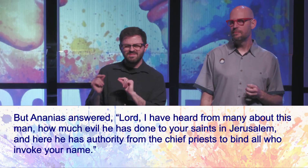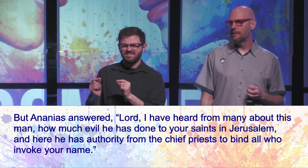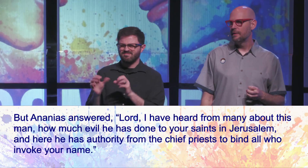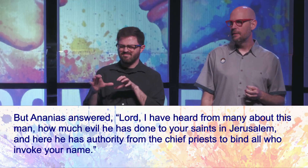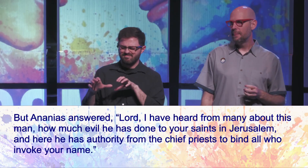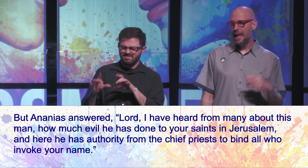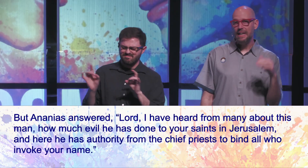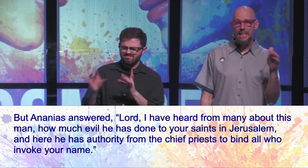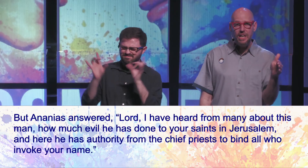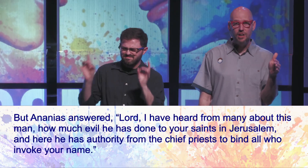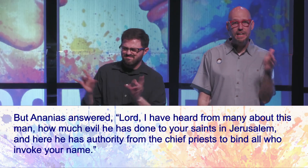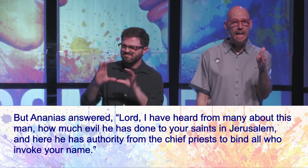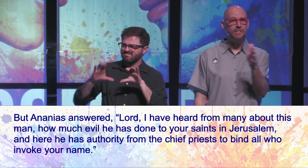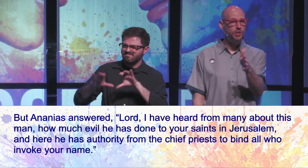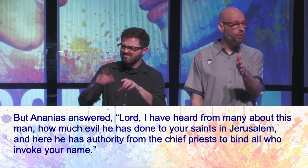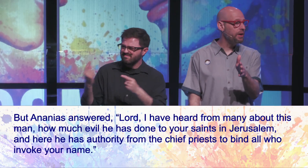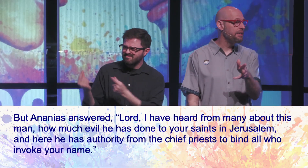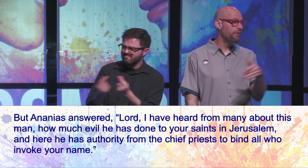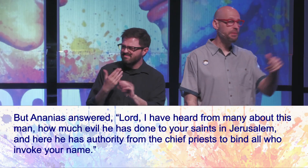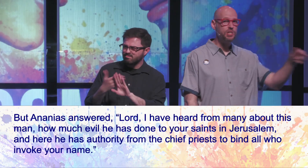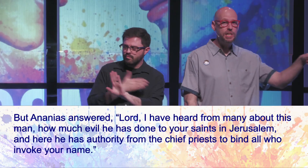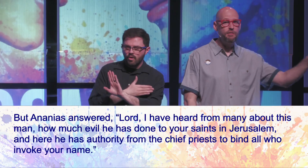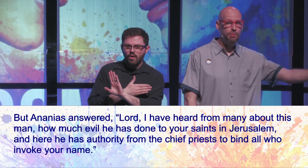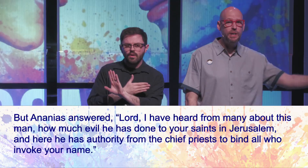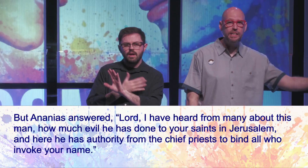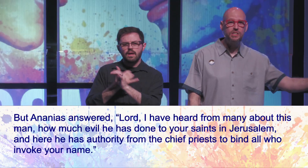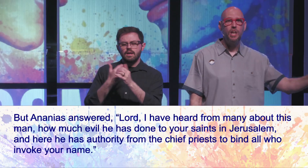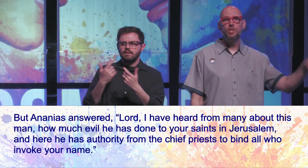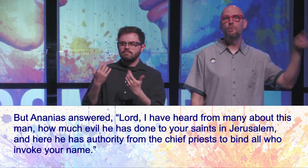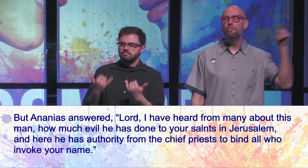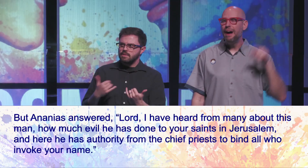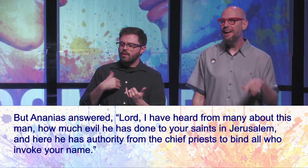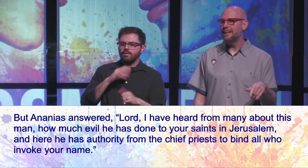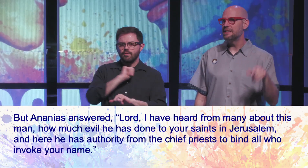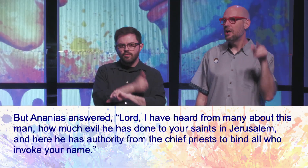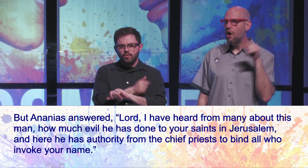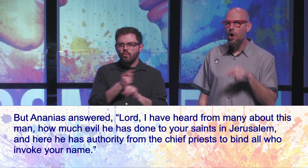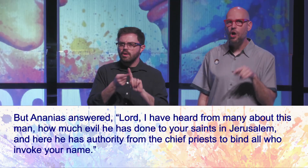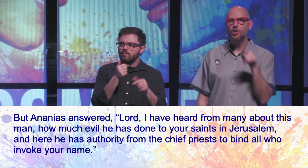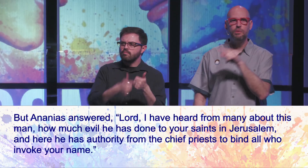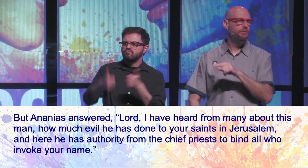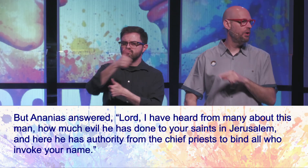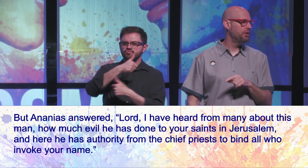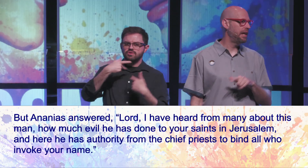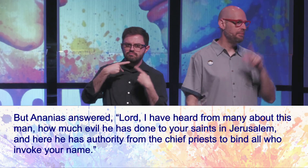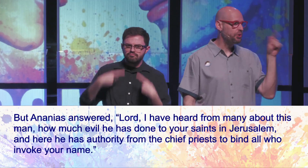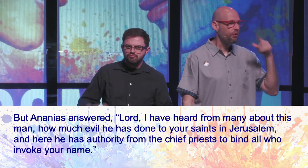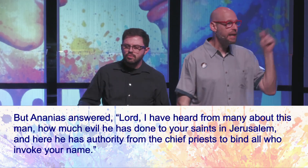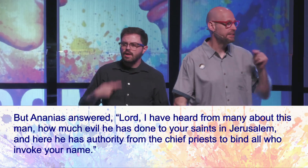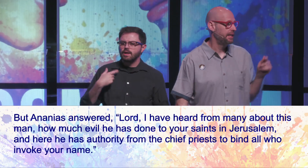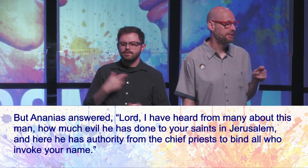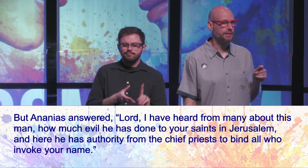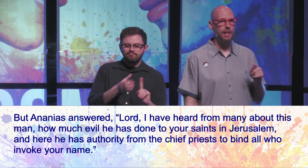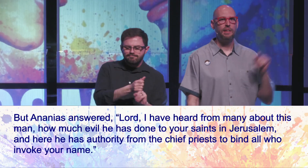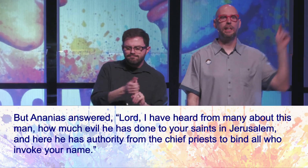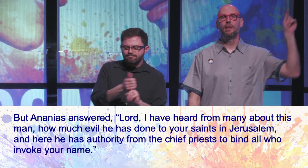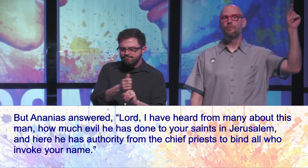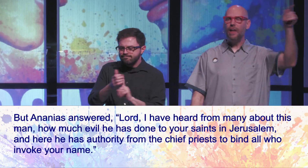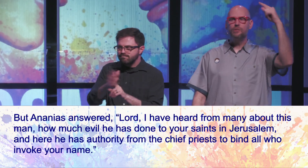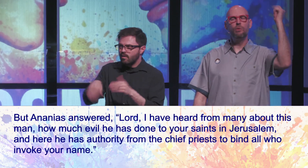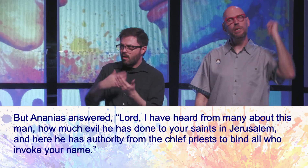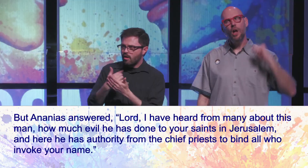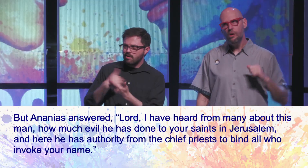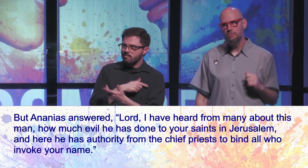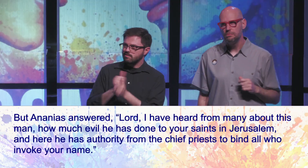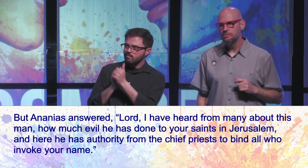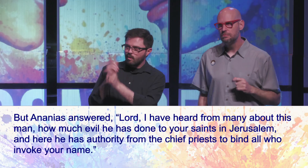Jerusalem. And here he has authority from the chief priests to bind all who invoke your name, to arrest us. Like,